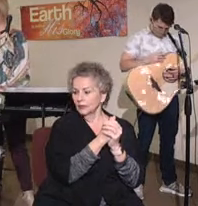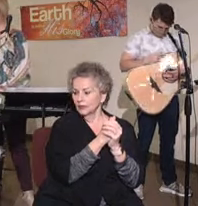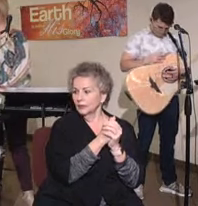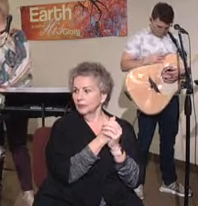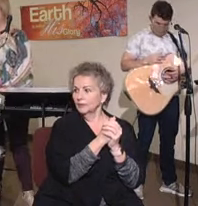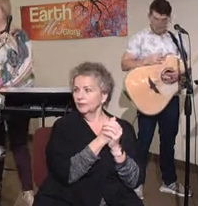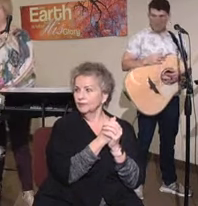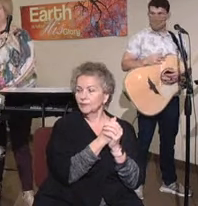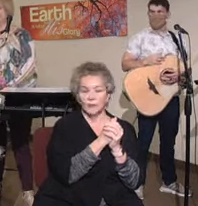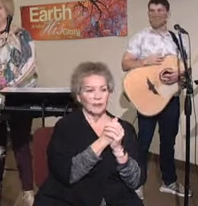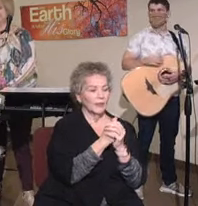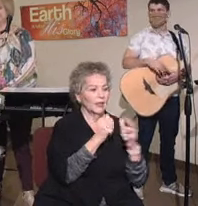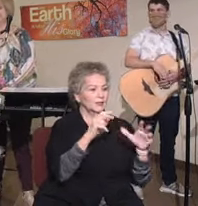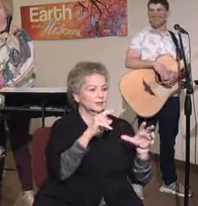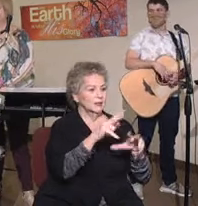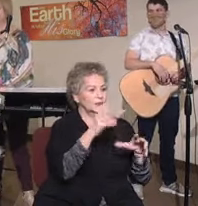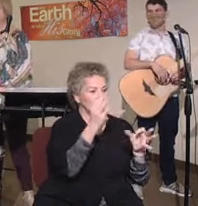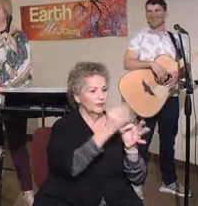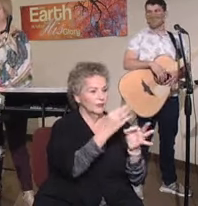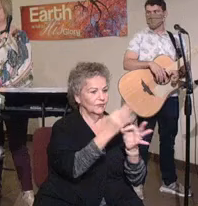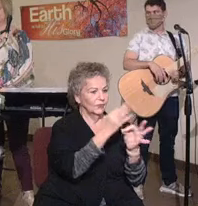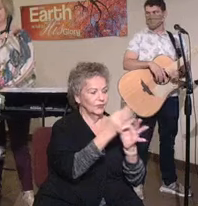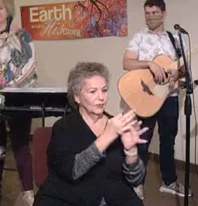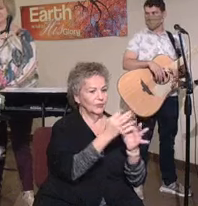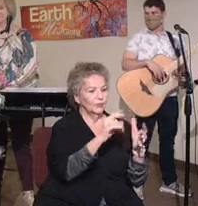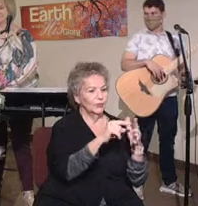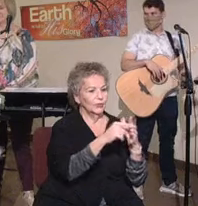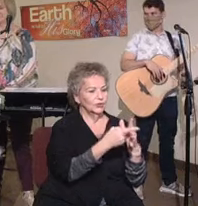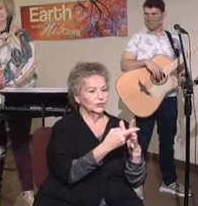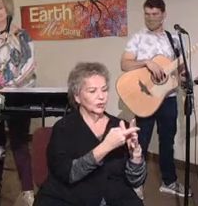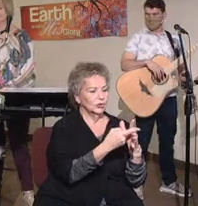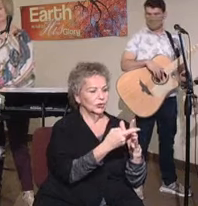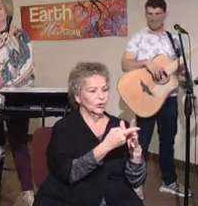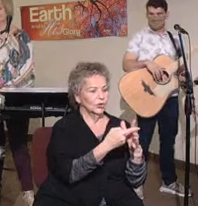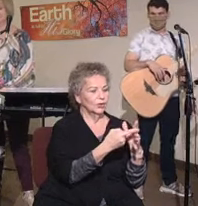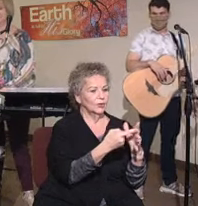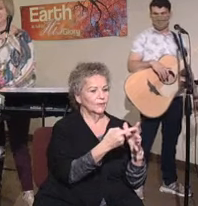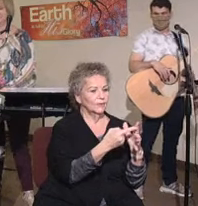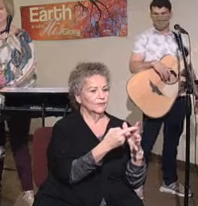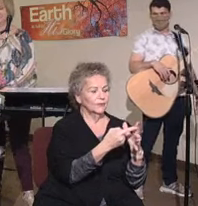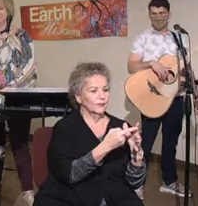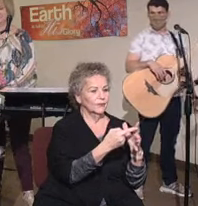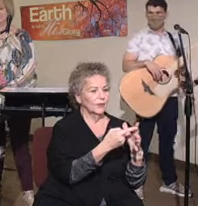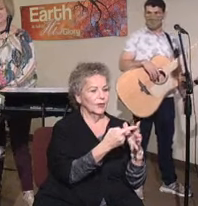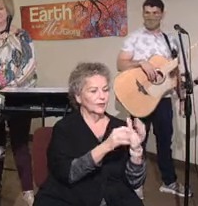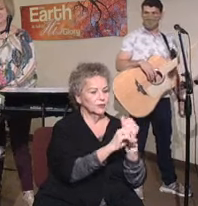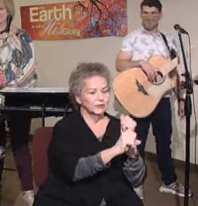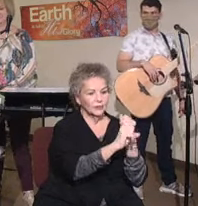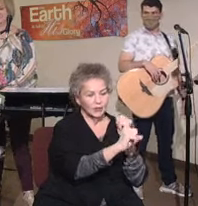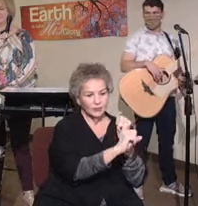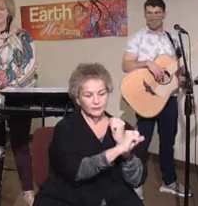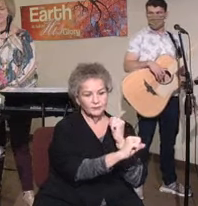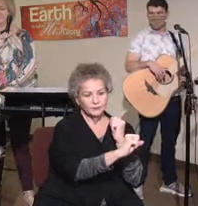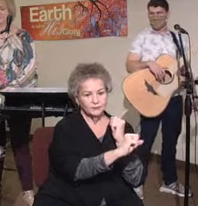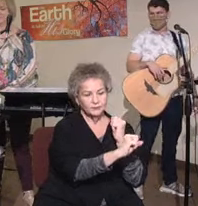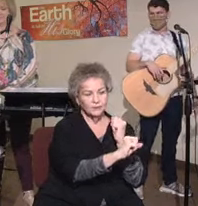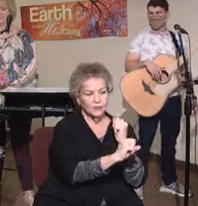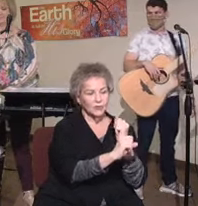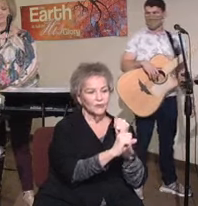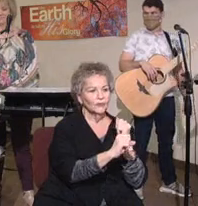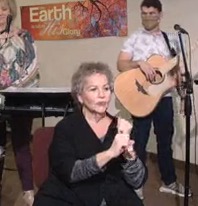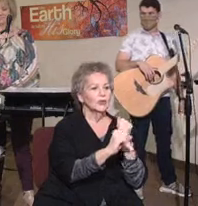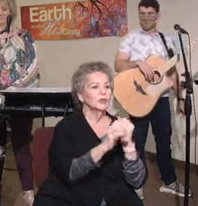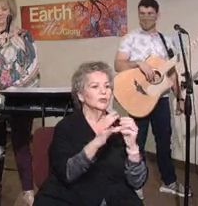I stepped out by faith when we started our capital campaign. I thought, man, if we could raise $250,000 in 3 year